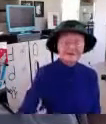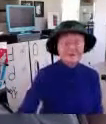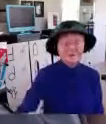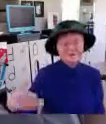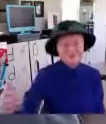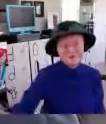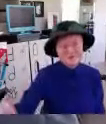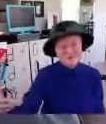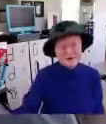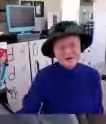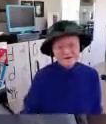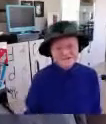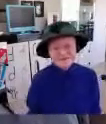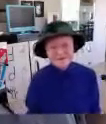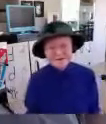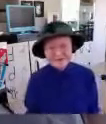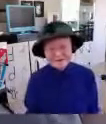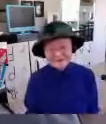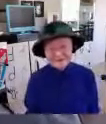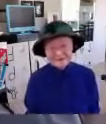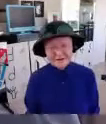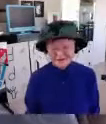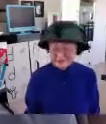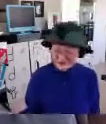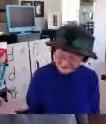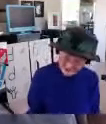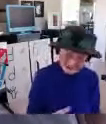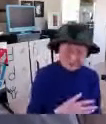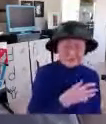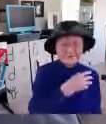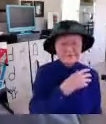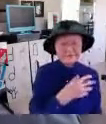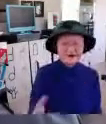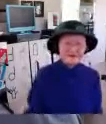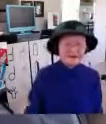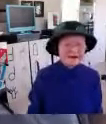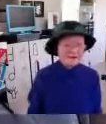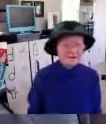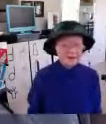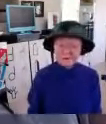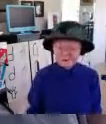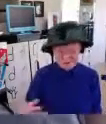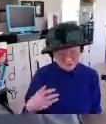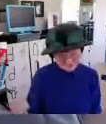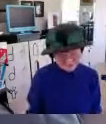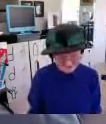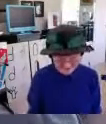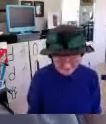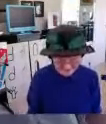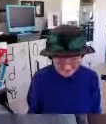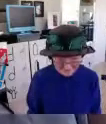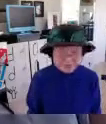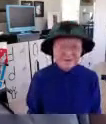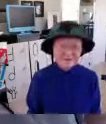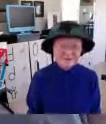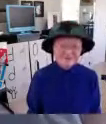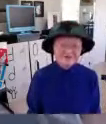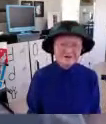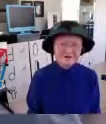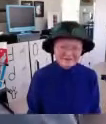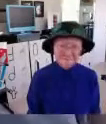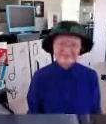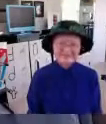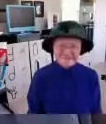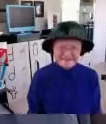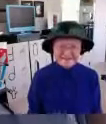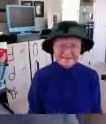those items. And that's how you have now almost 13,000 videos, isn't that right? Yes.